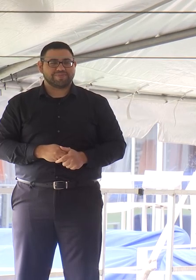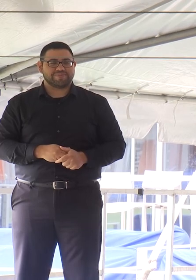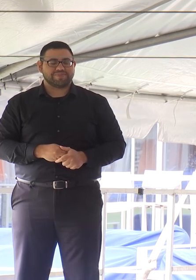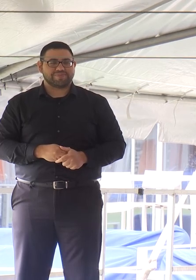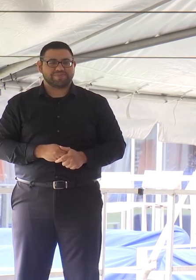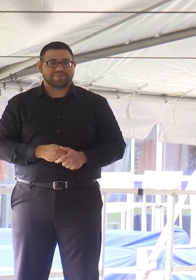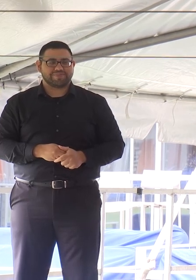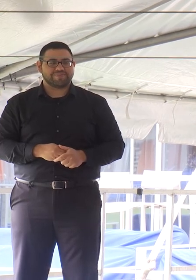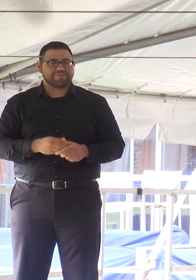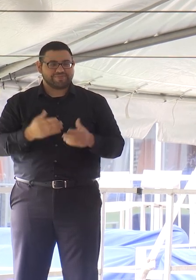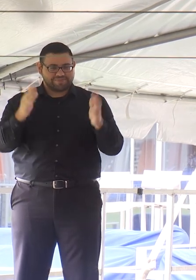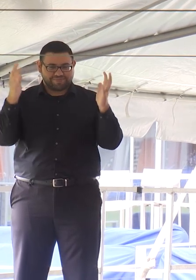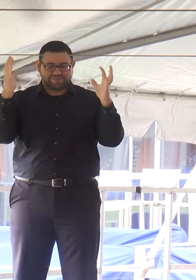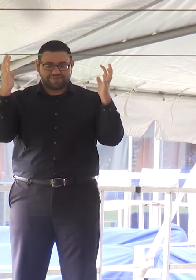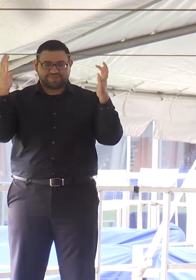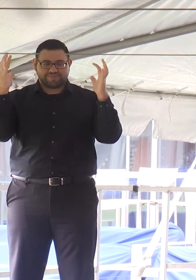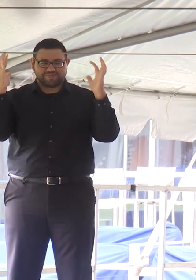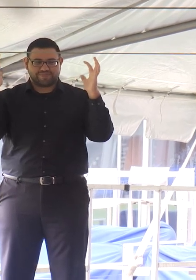Check him out.